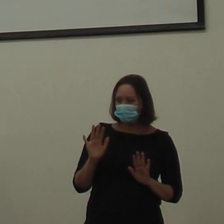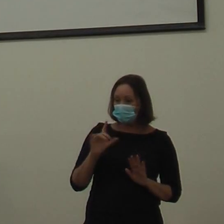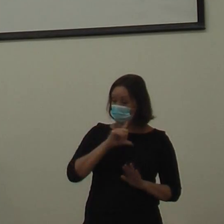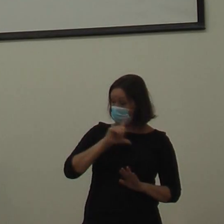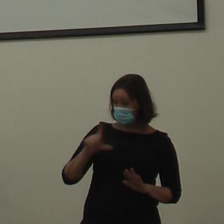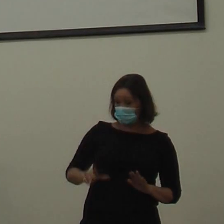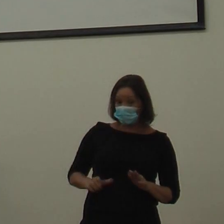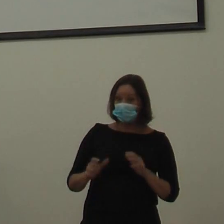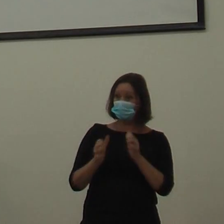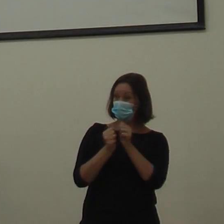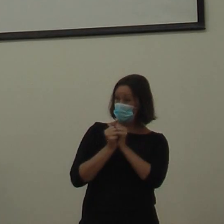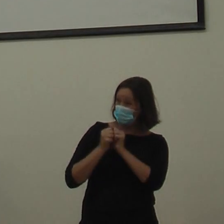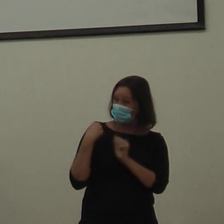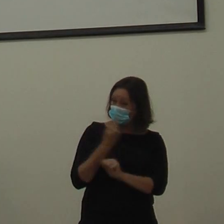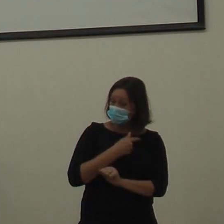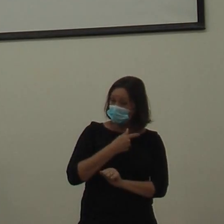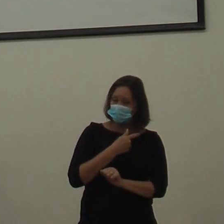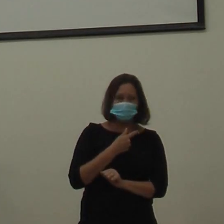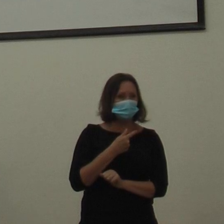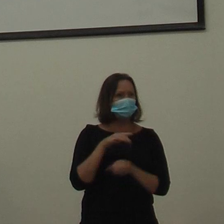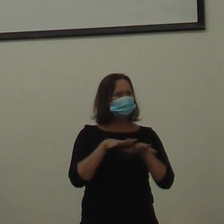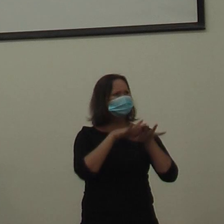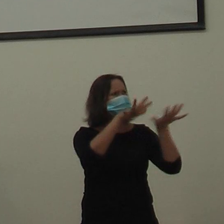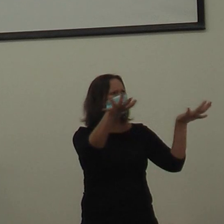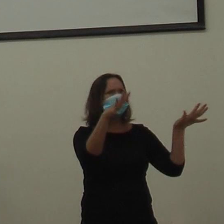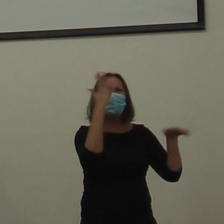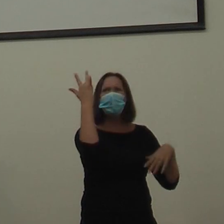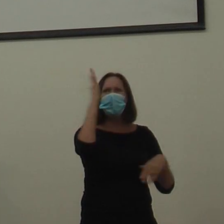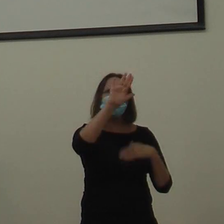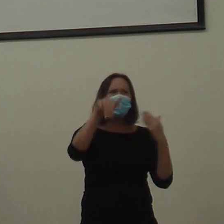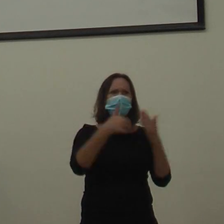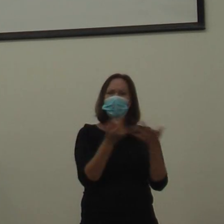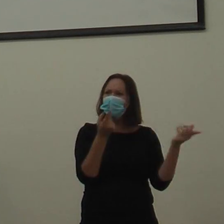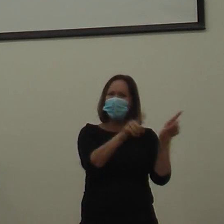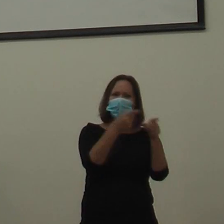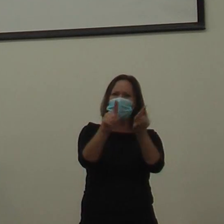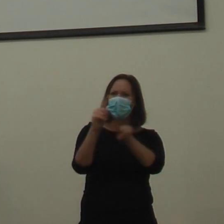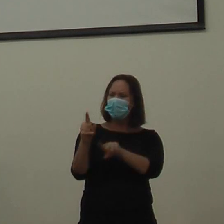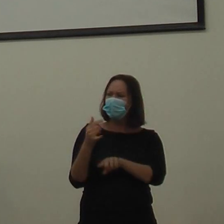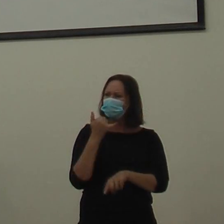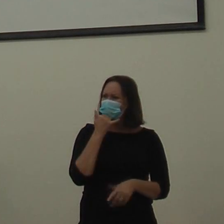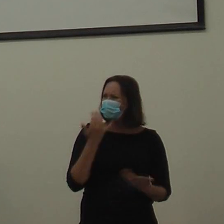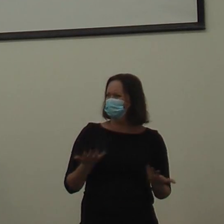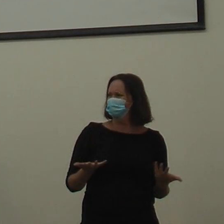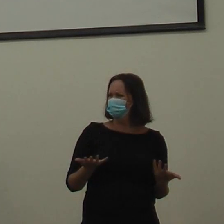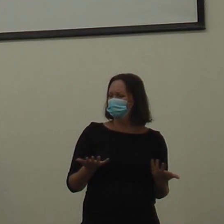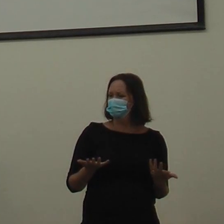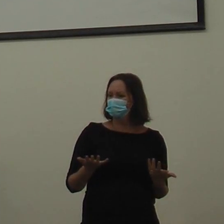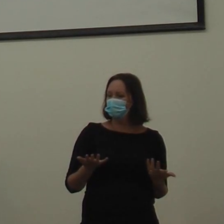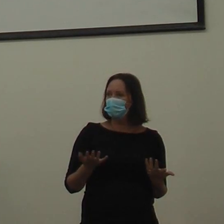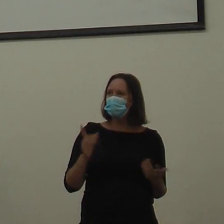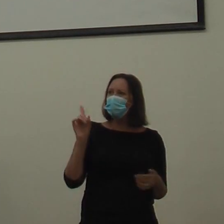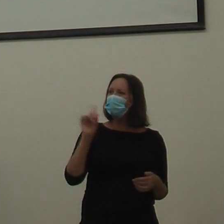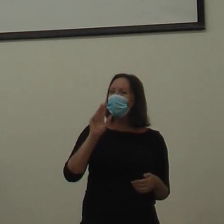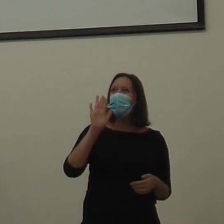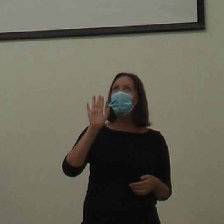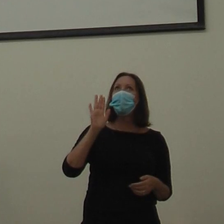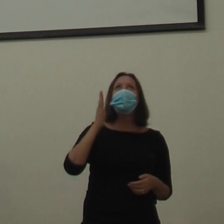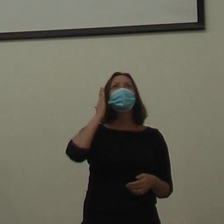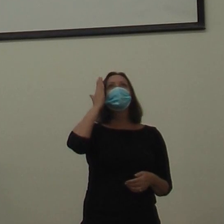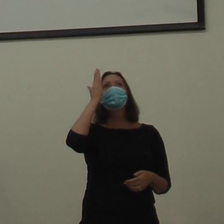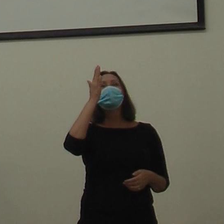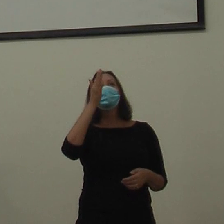Lord is with us, why has all this happened to us? Where are all his wonders that